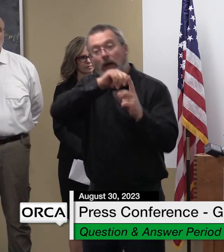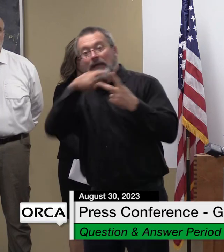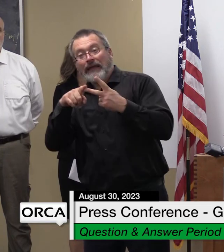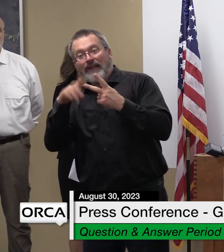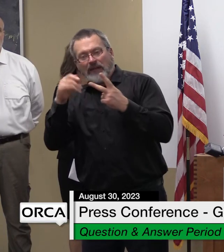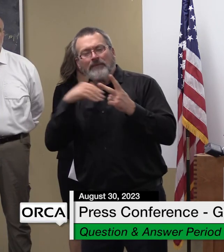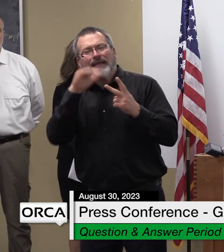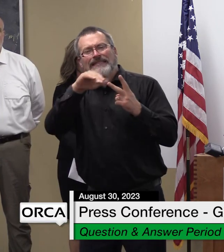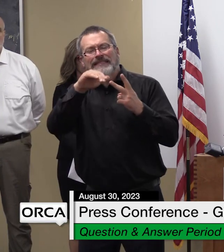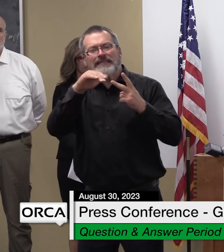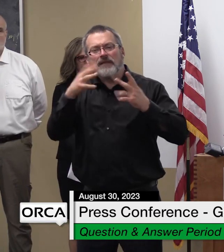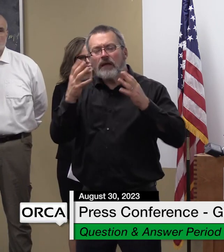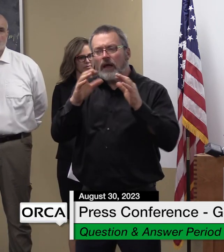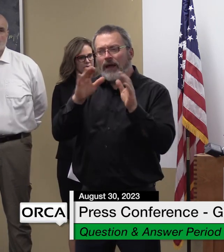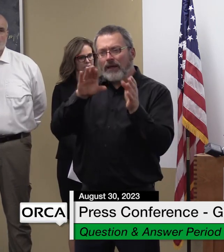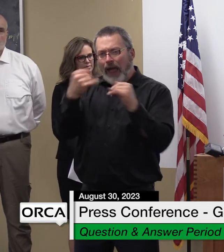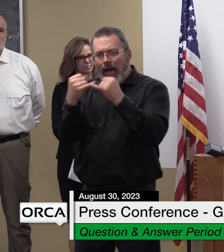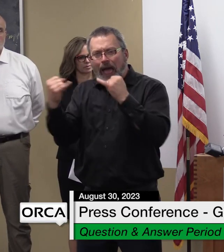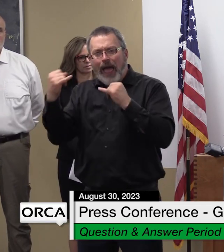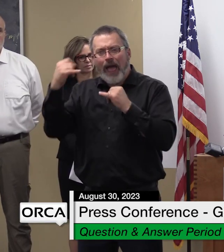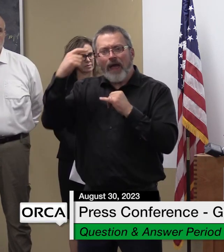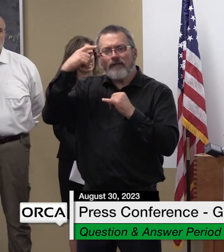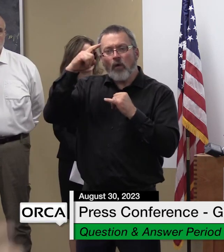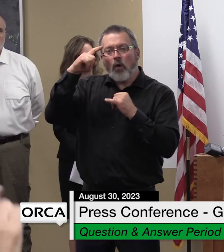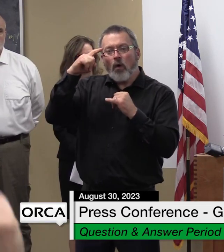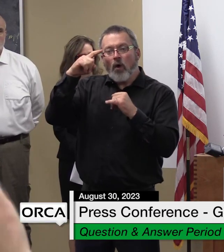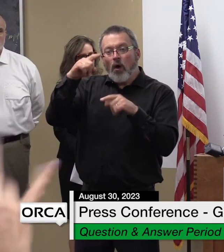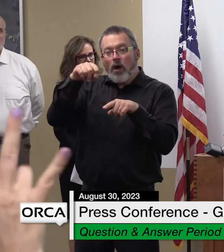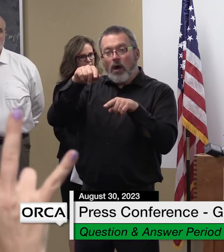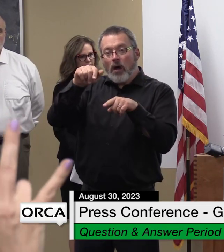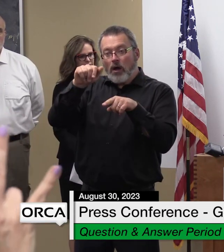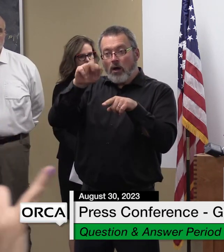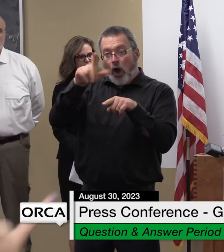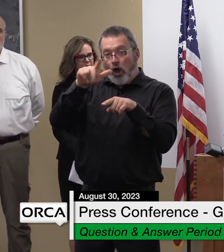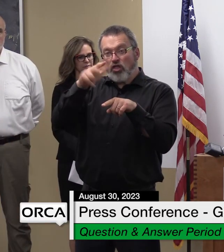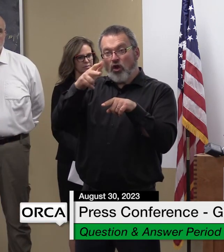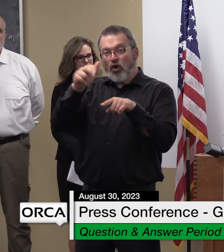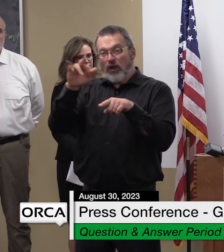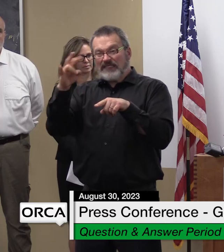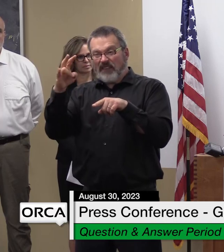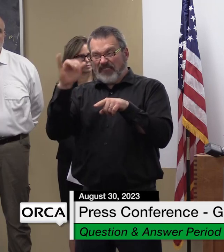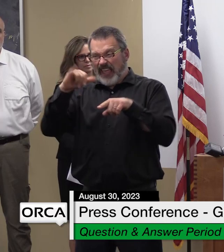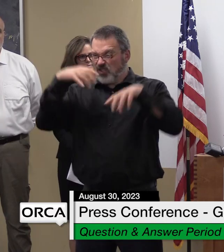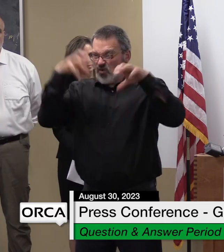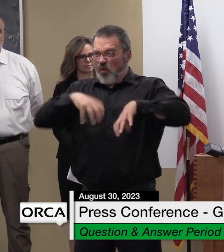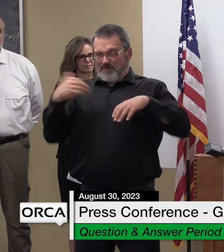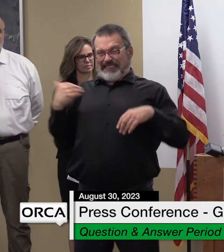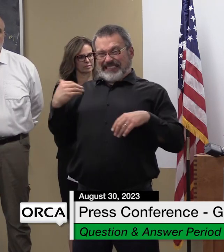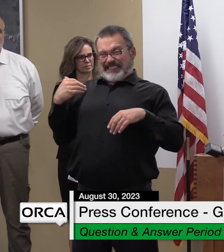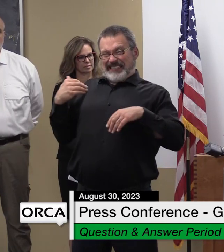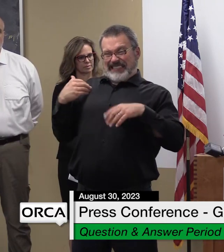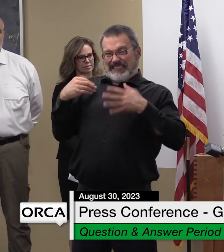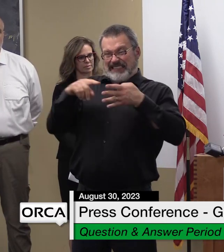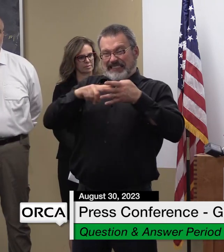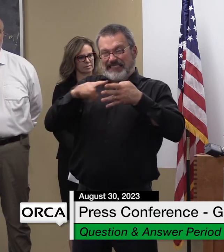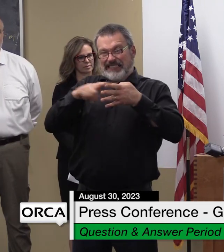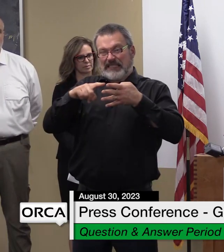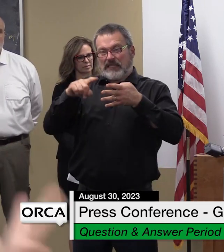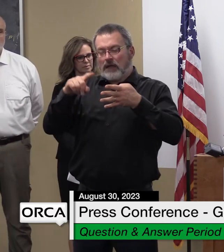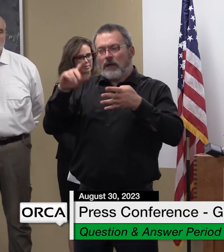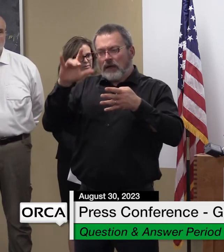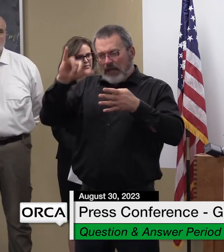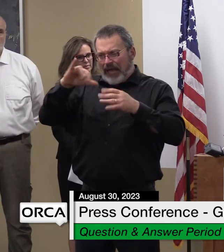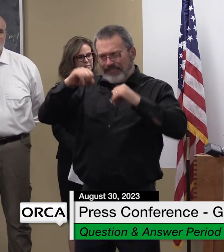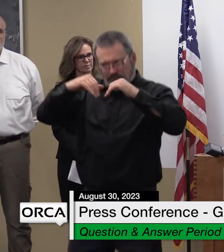submit for the August 3rd through August 7th activity as a separate disaster. So because we're petitioning